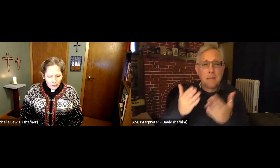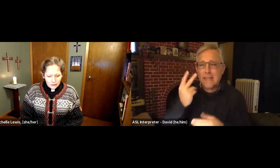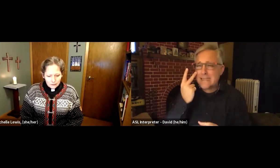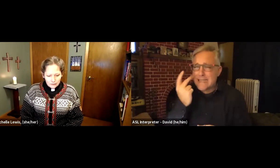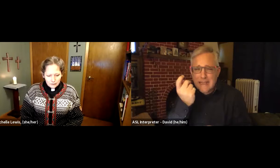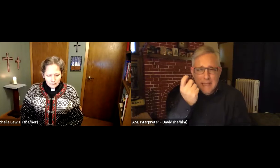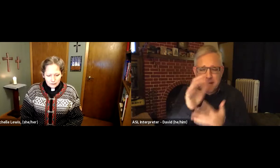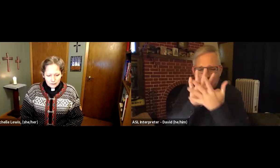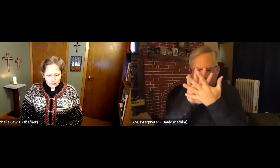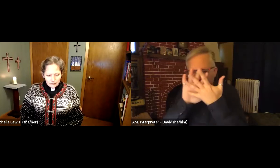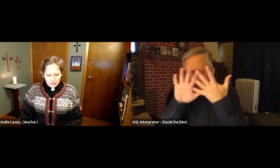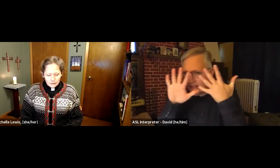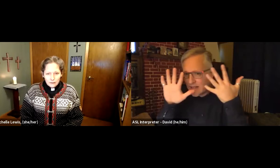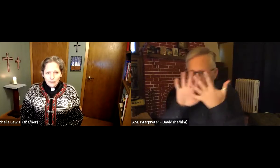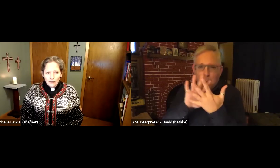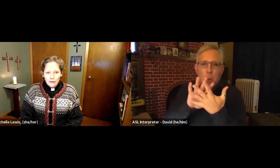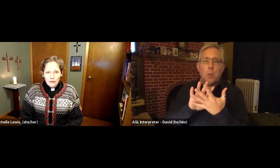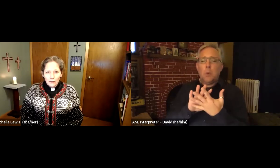hard.